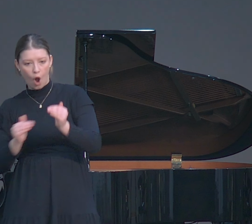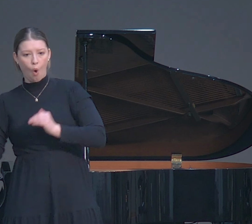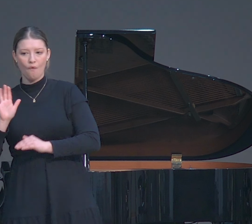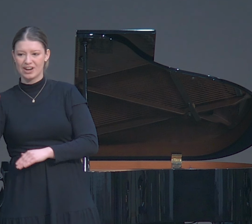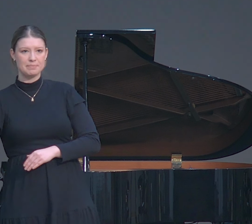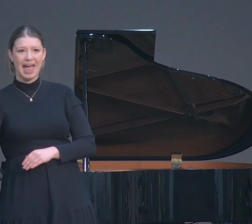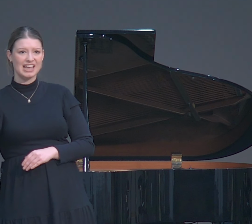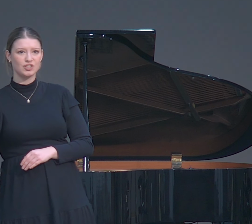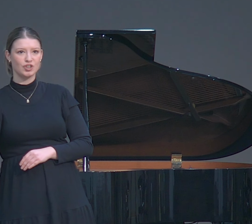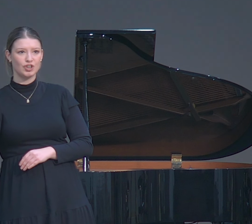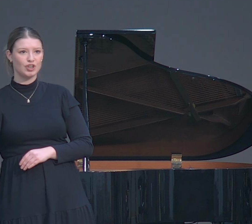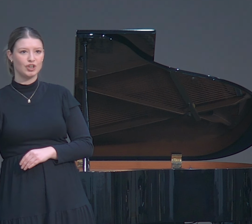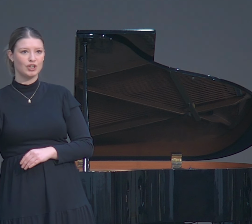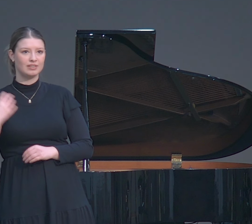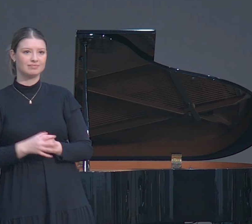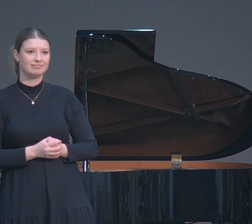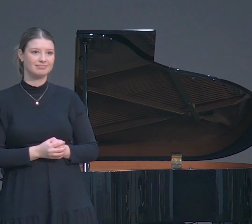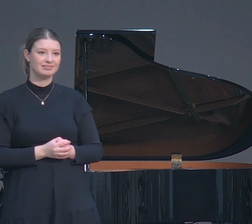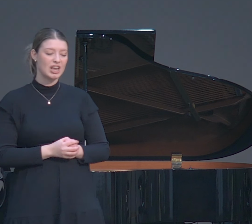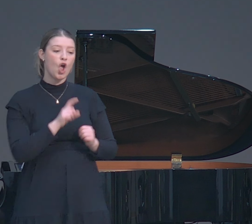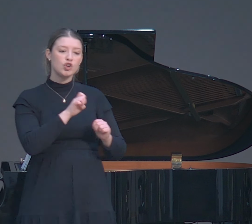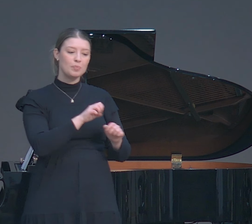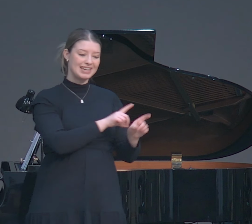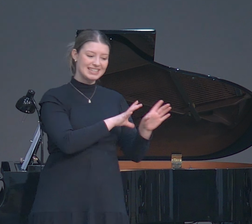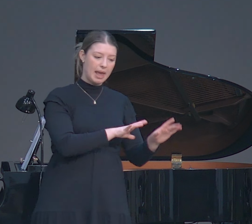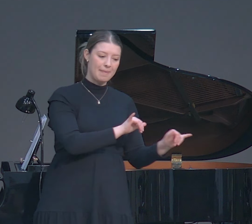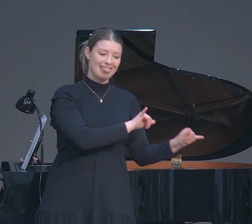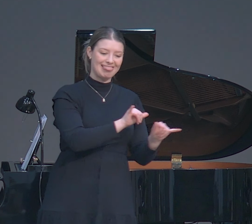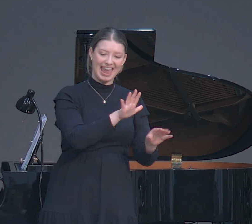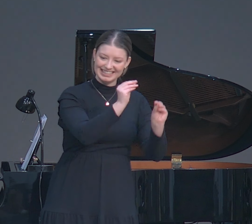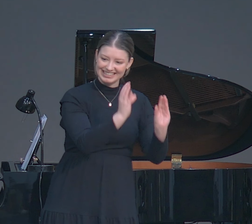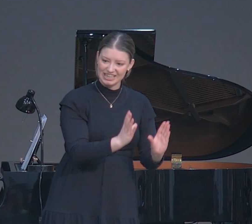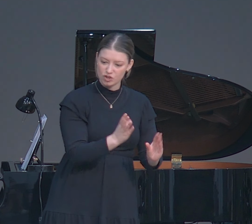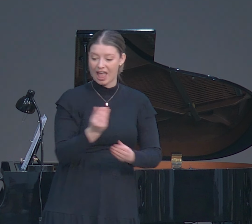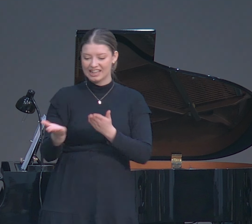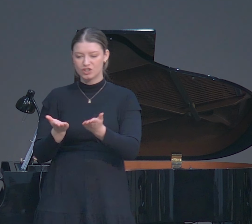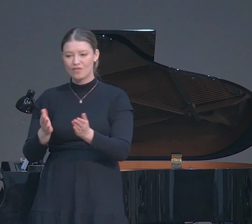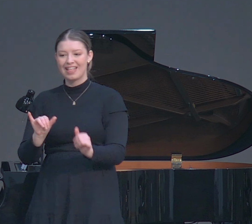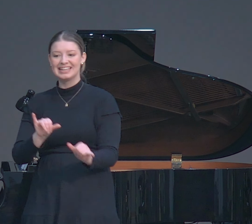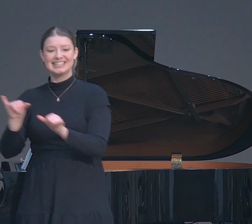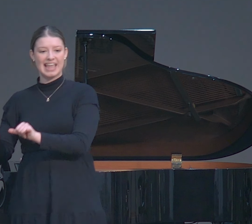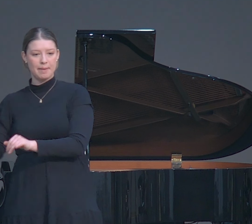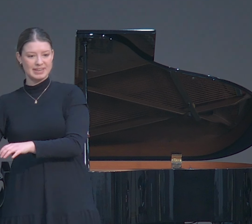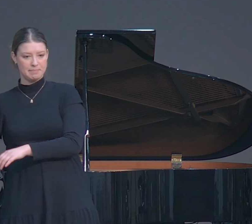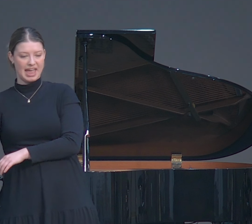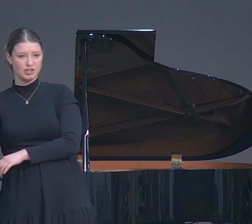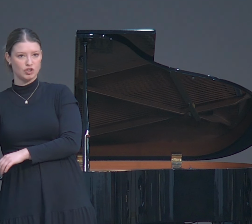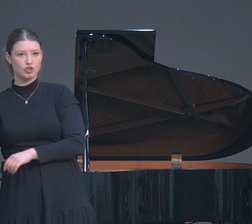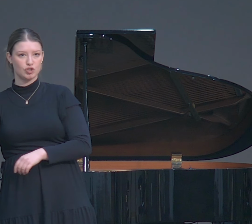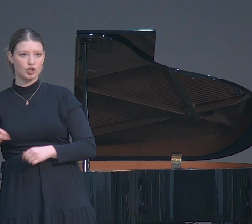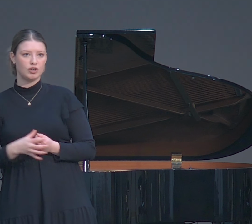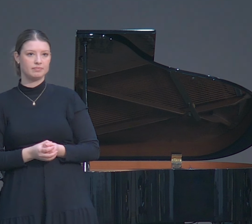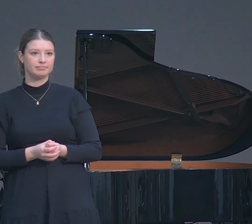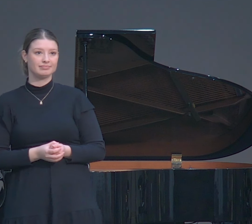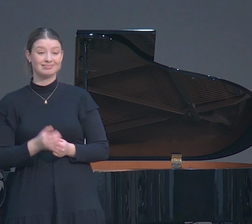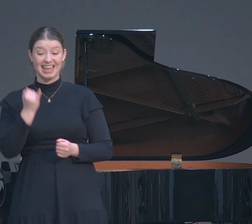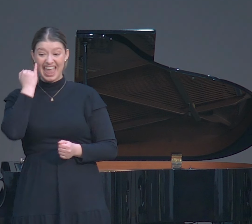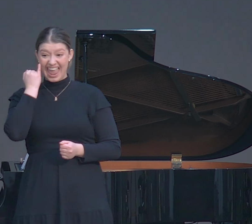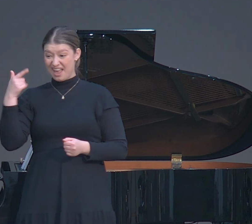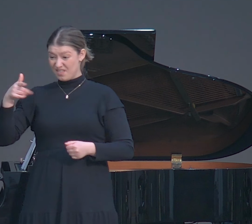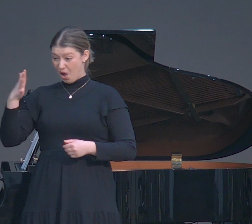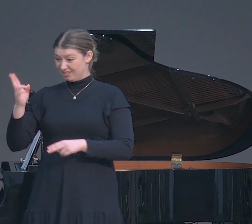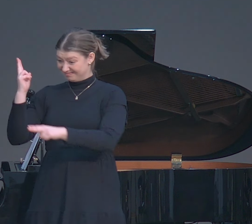enough for the disciple to be like his teacher, and the servant like his master. If they've called the master